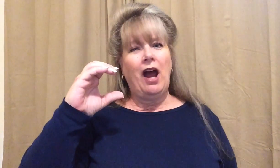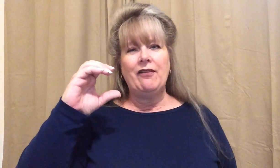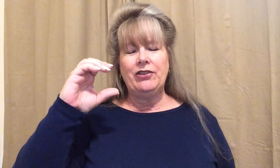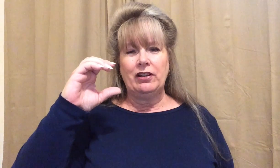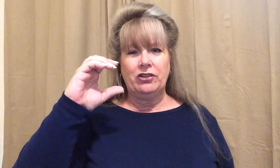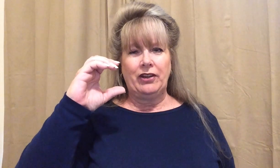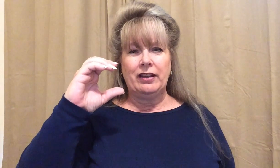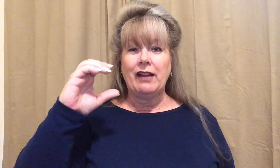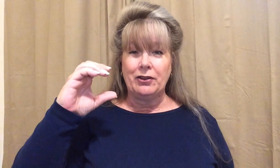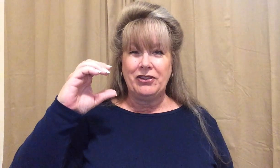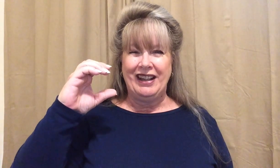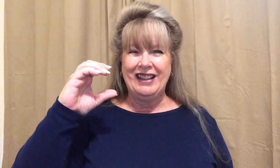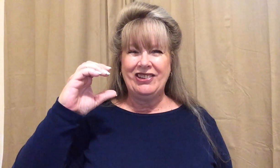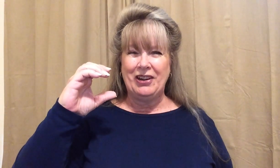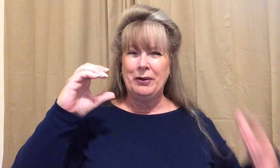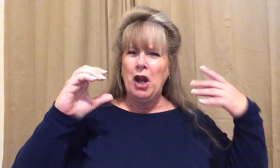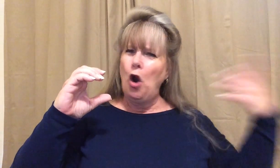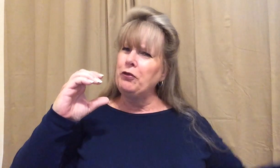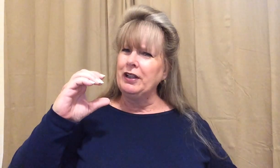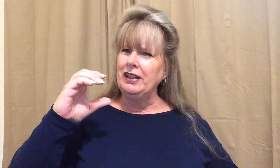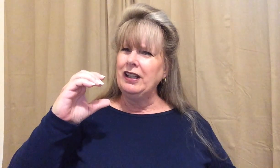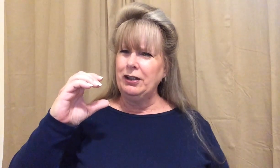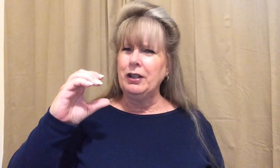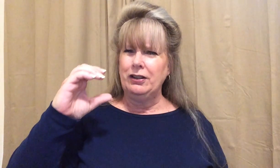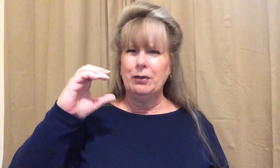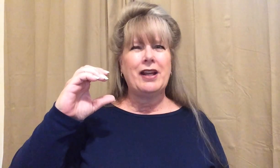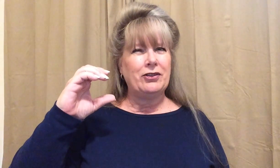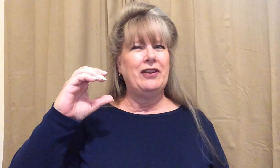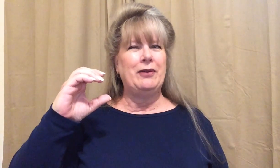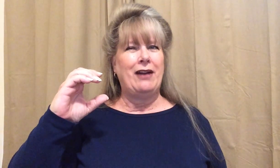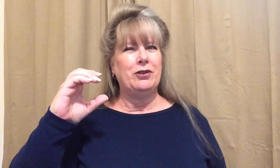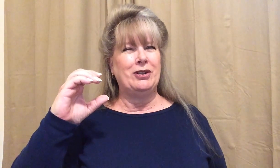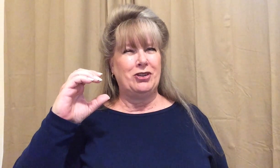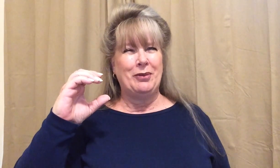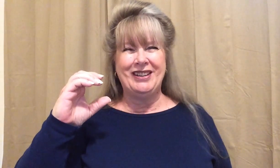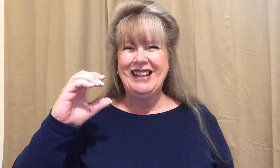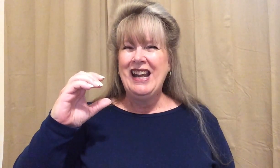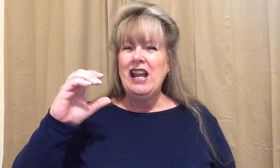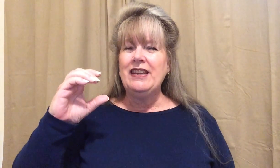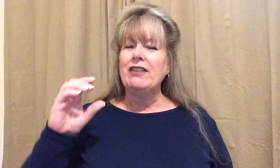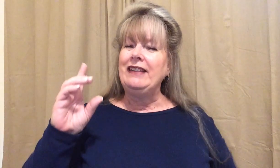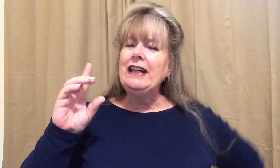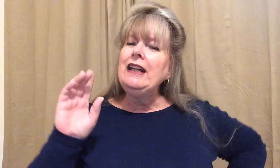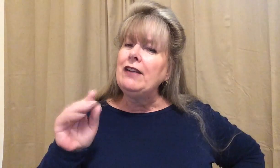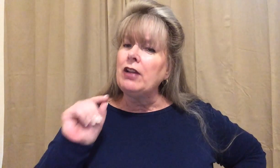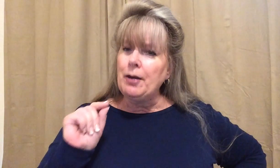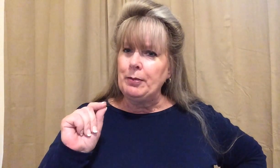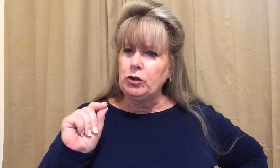obvious. It looks just like the letter C. So hopefully you can do the letter C without too much trouble. Now D can give a lot of people trouble.